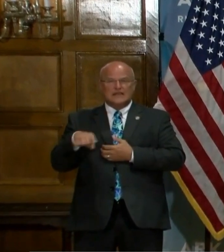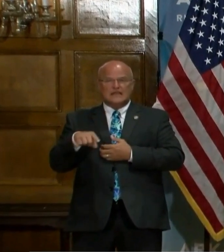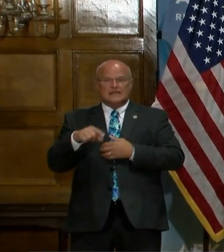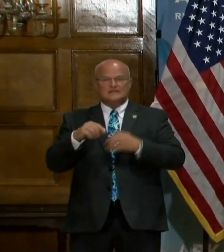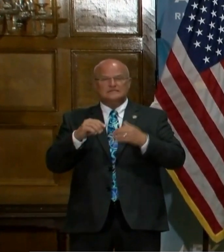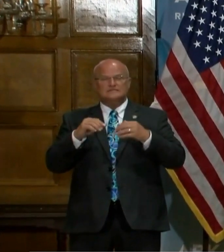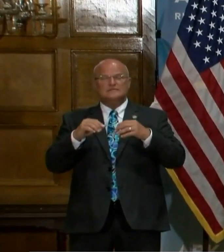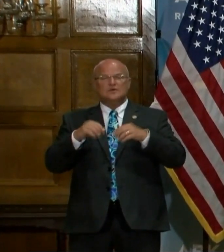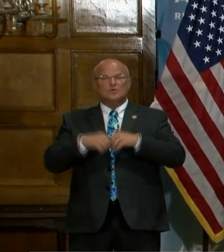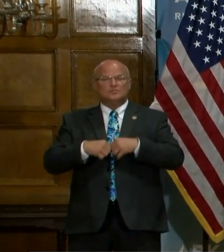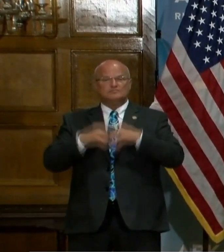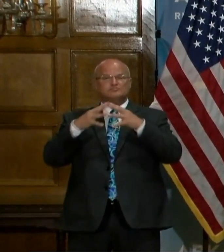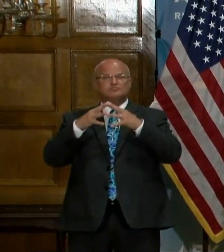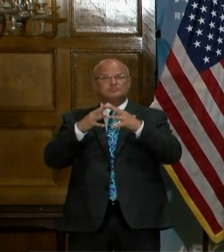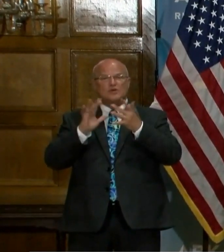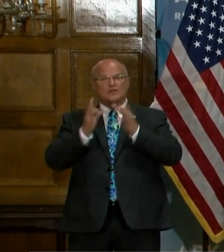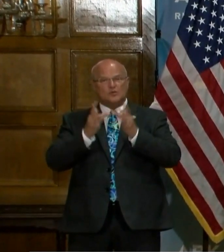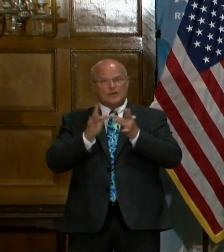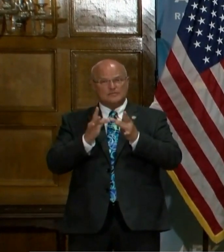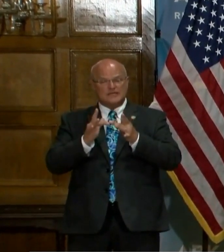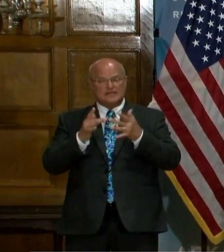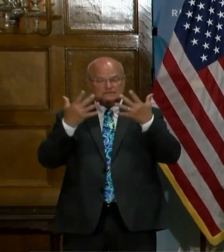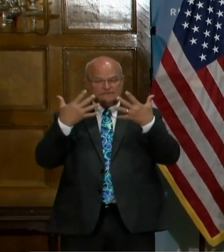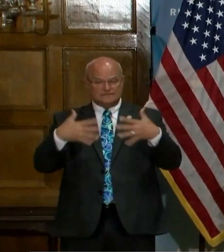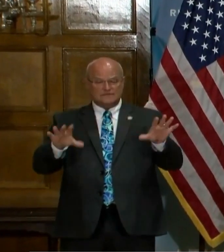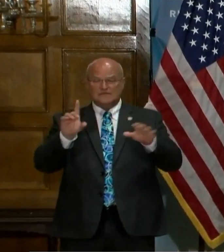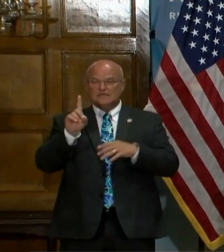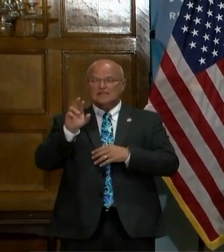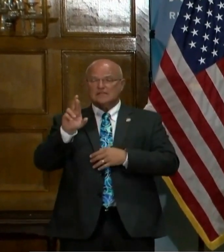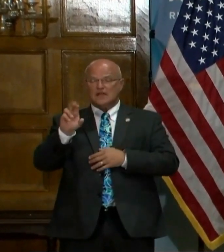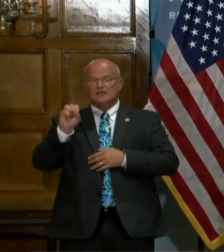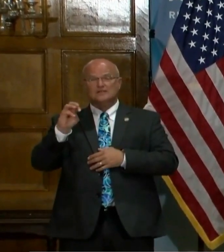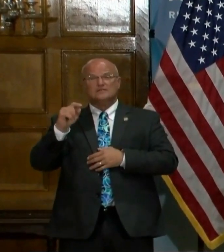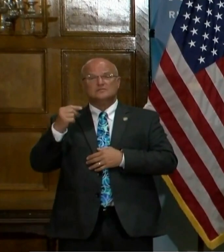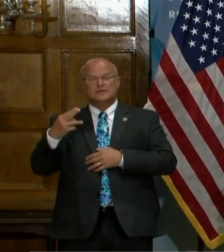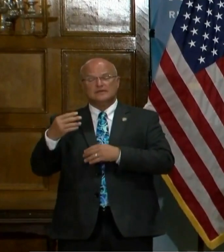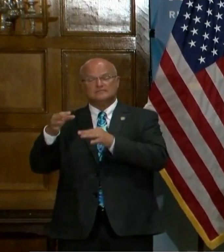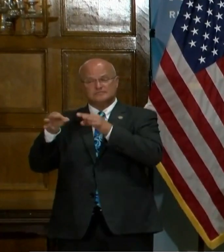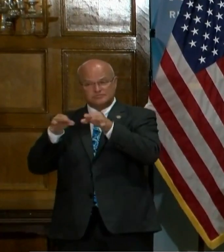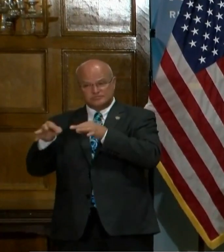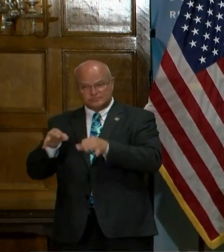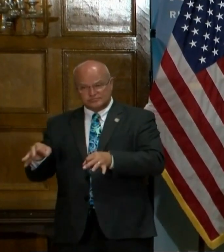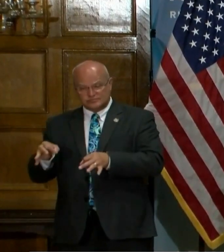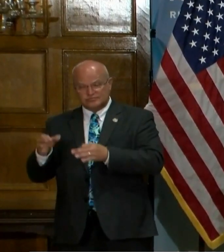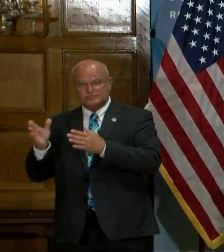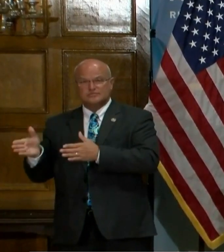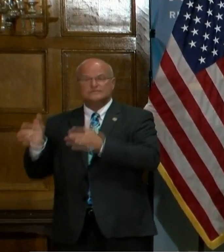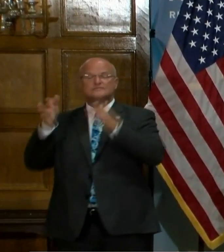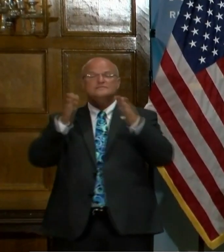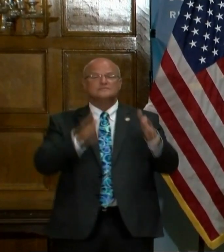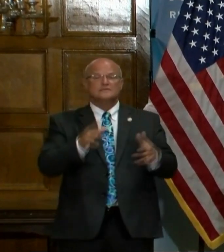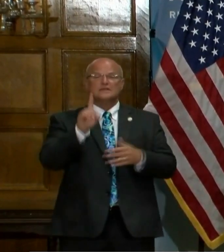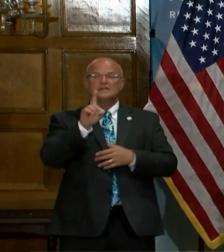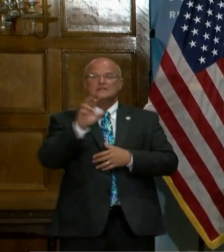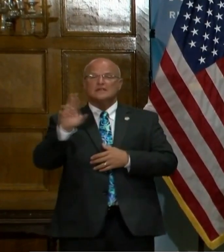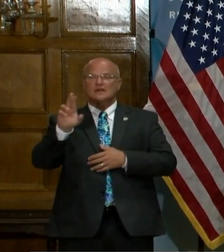this will be up on the website, and after Dr. Smith makes his discussion, I'll have Dr. Thompson come